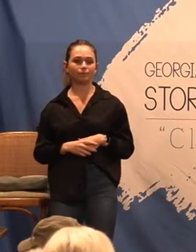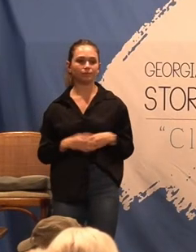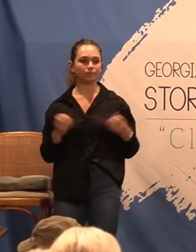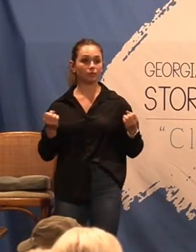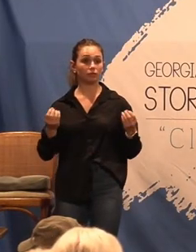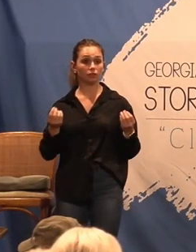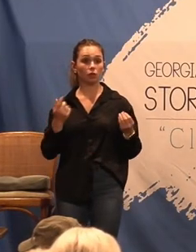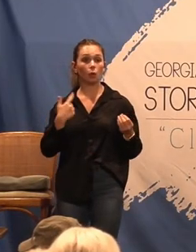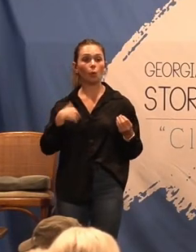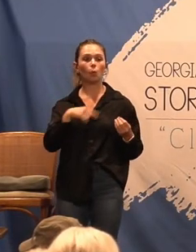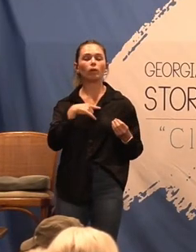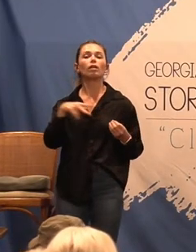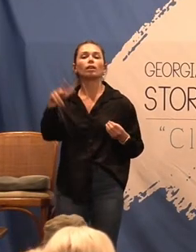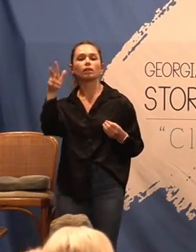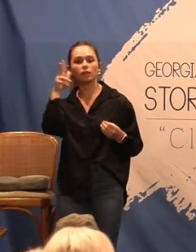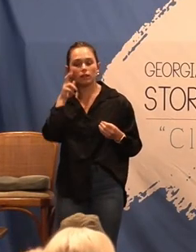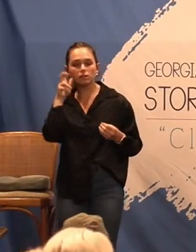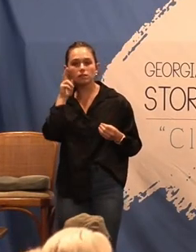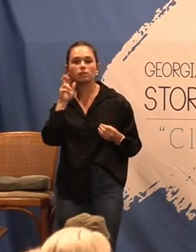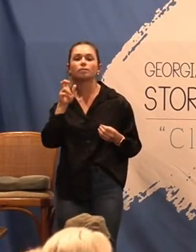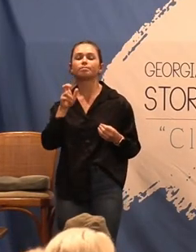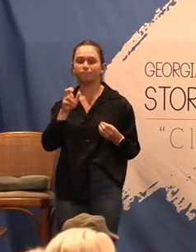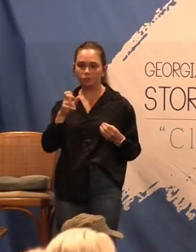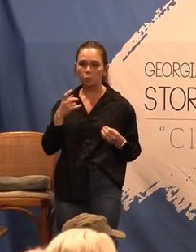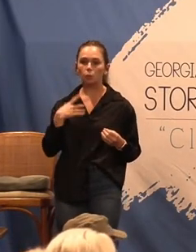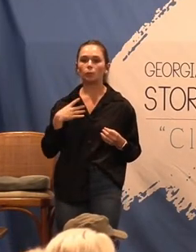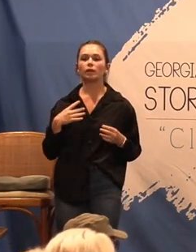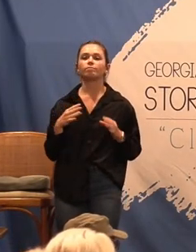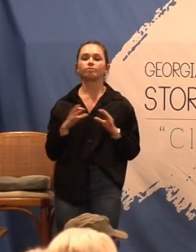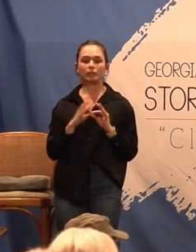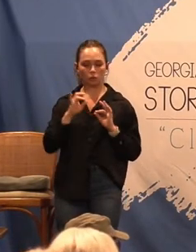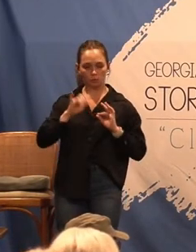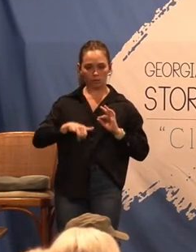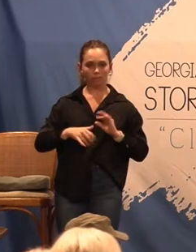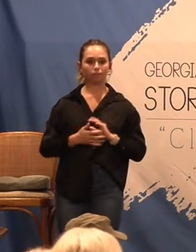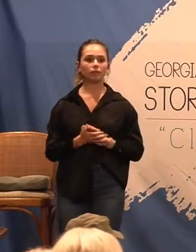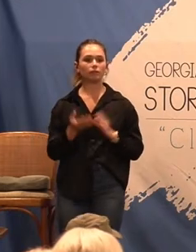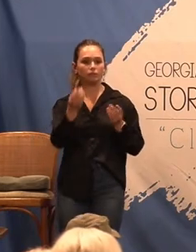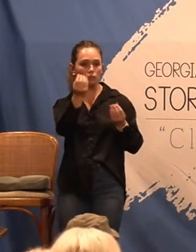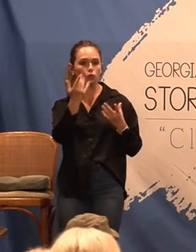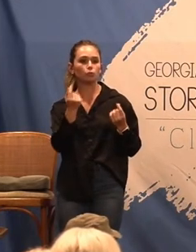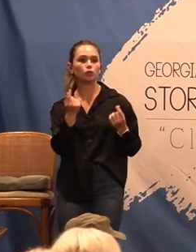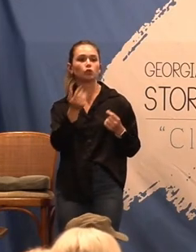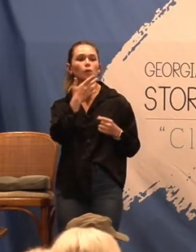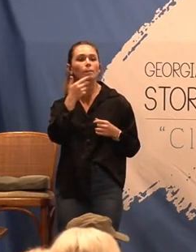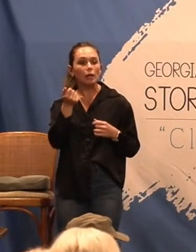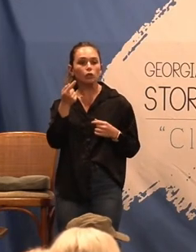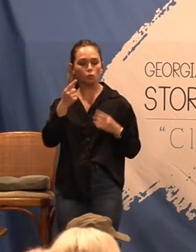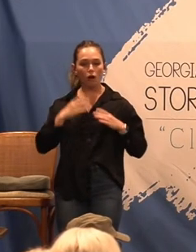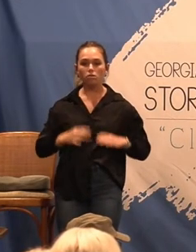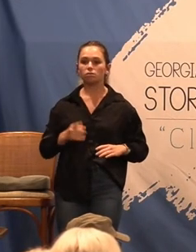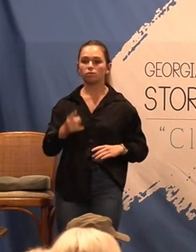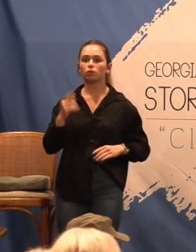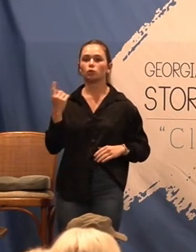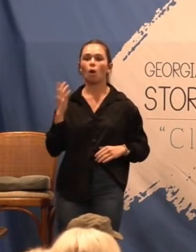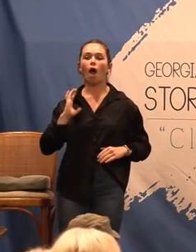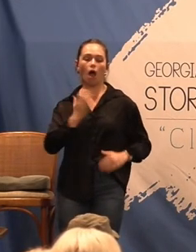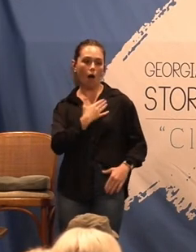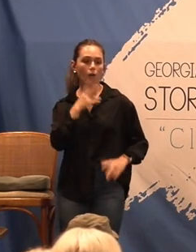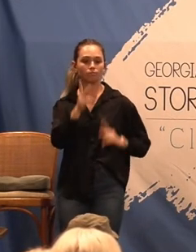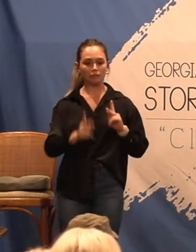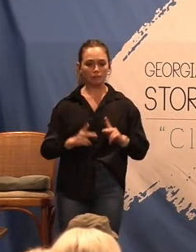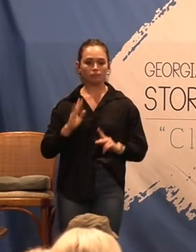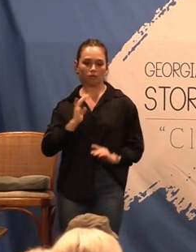So we do listen, and we do value that feedback. Let us know what we can do better. You are our customer. You are our people. You are